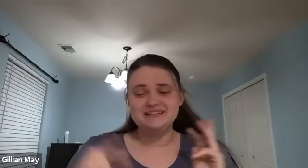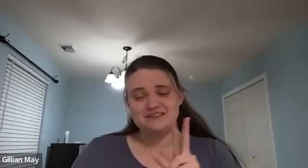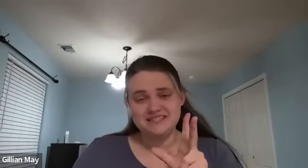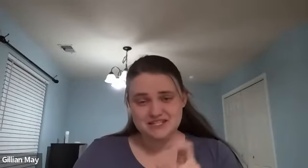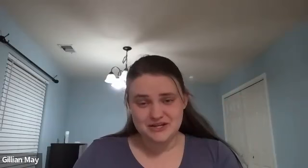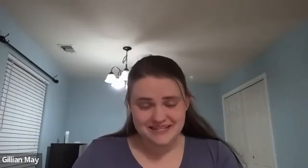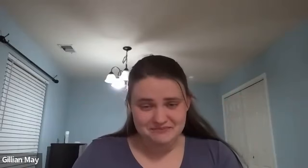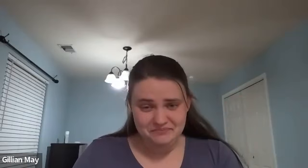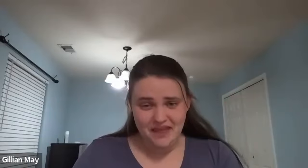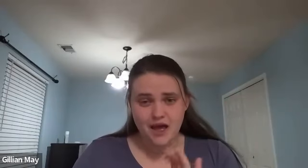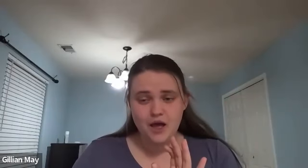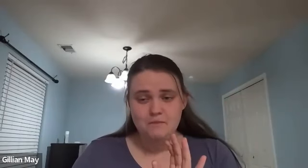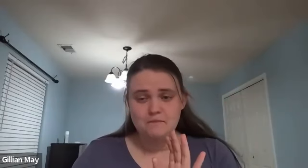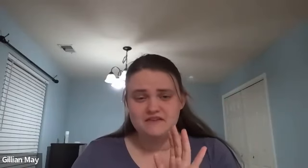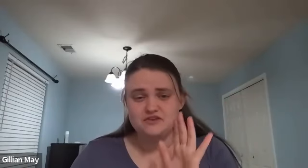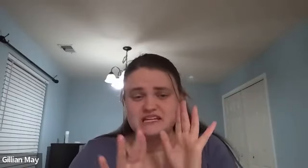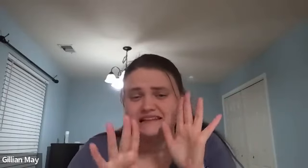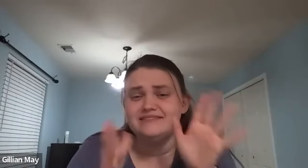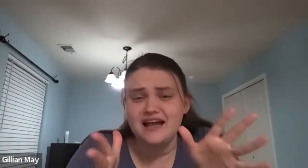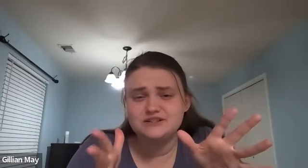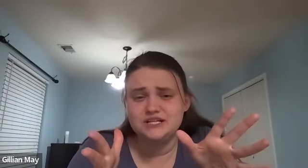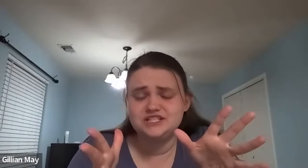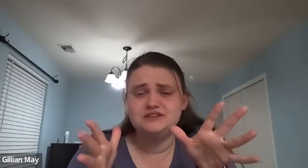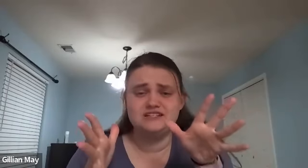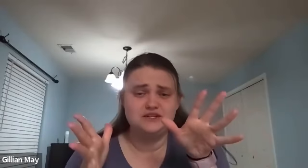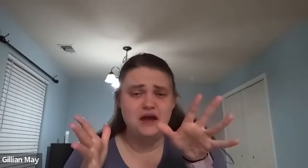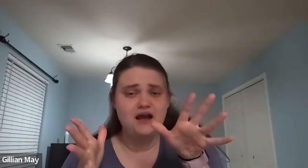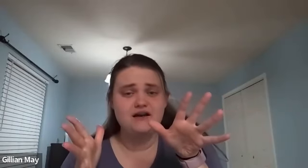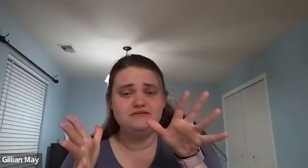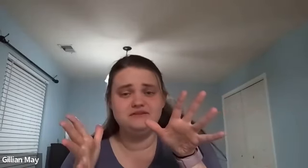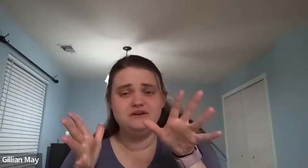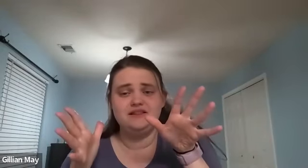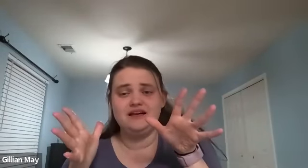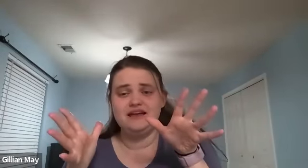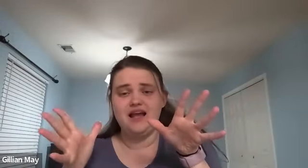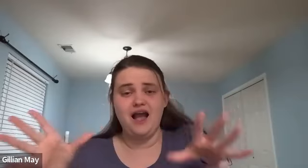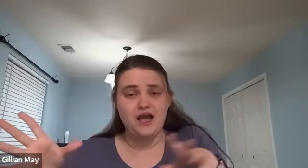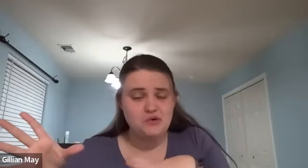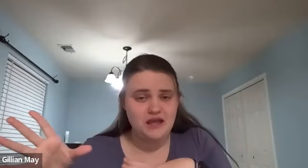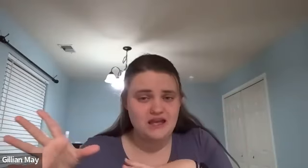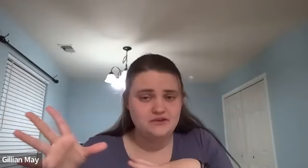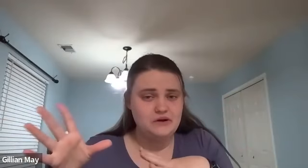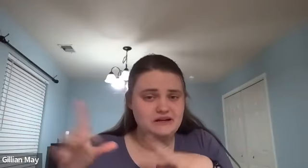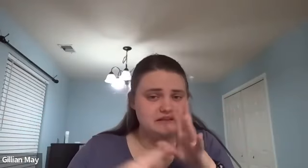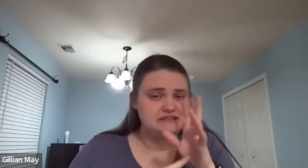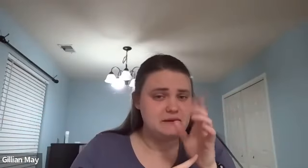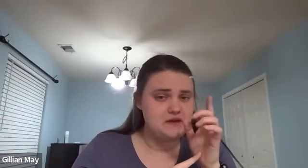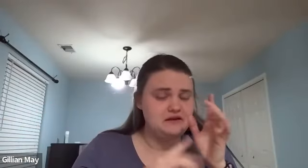now 6:30. If there's any last questions you guys do have, like, I'm okay if you wanted to like say a